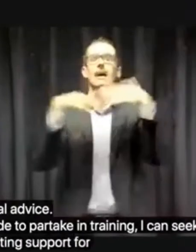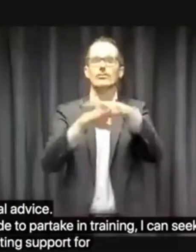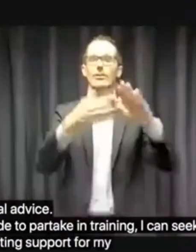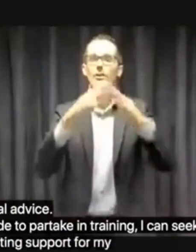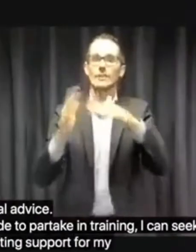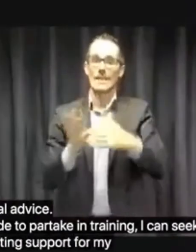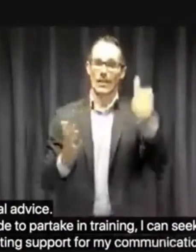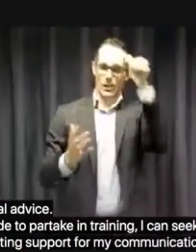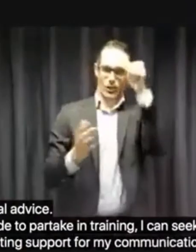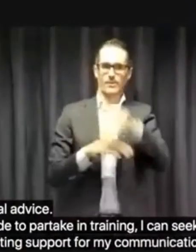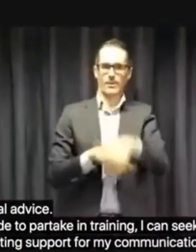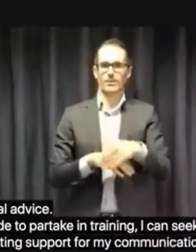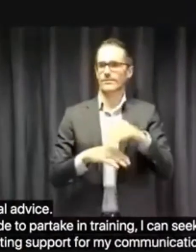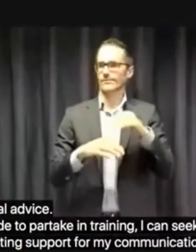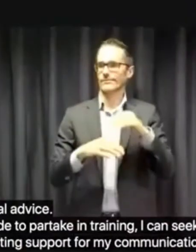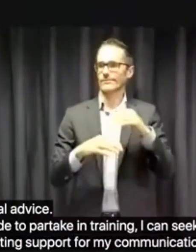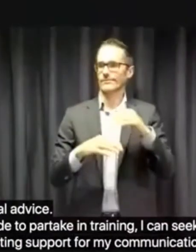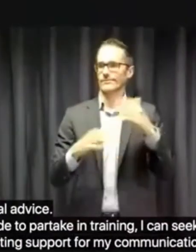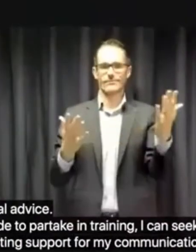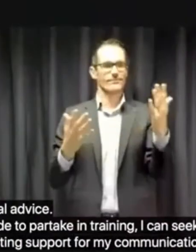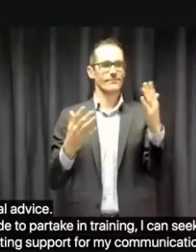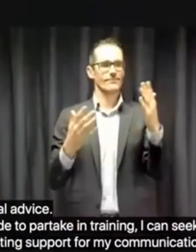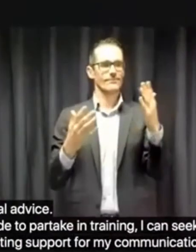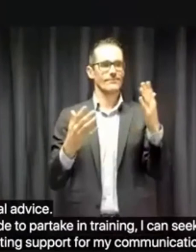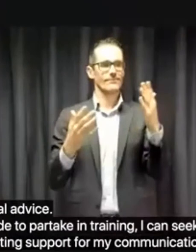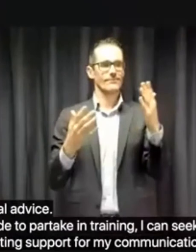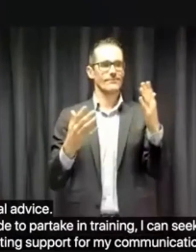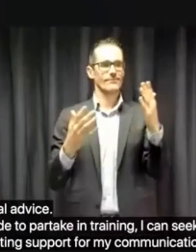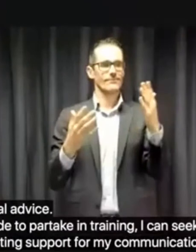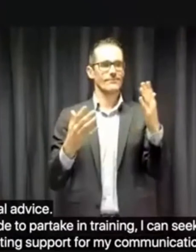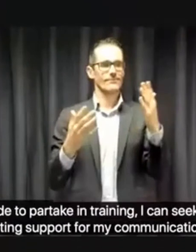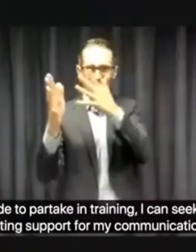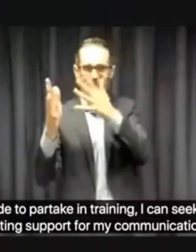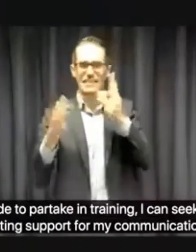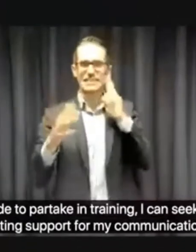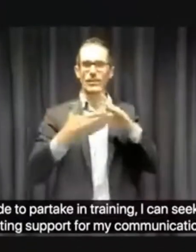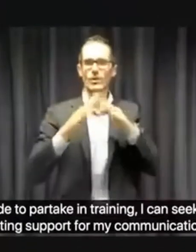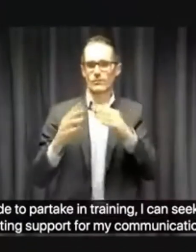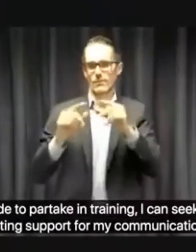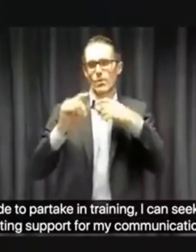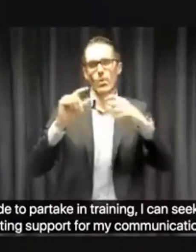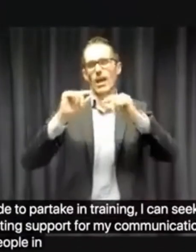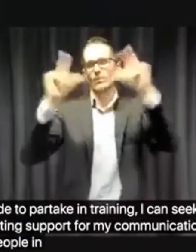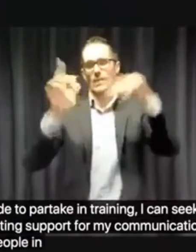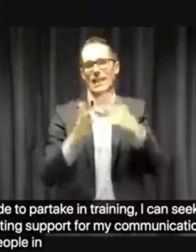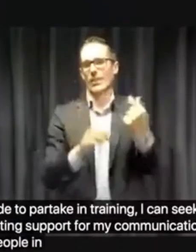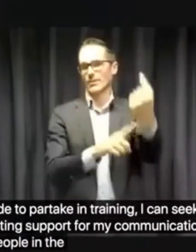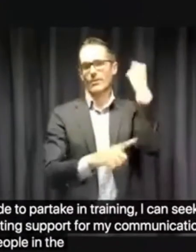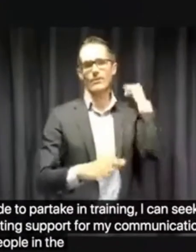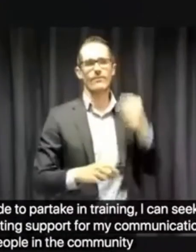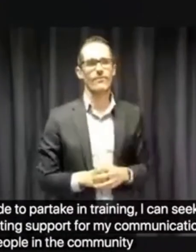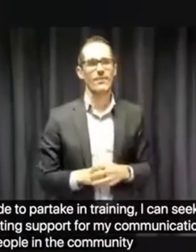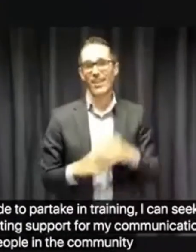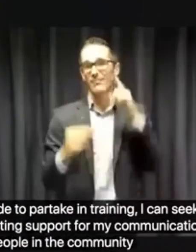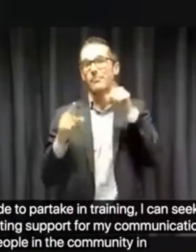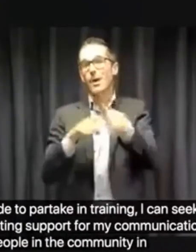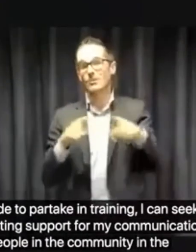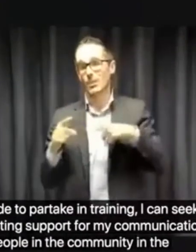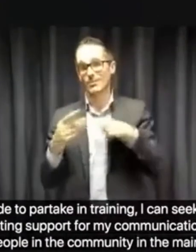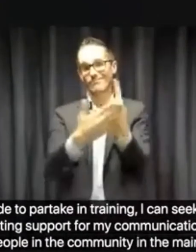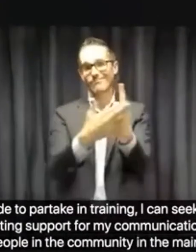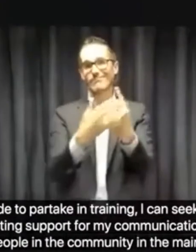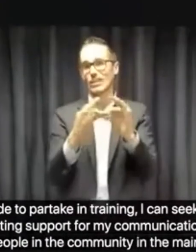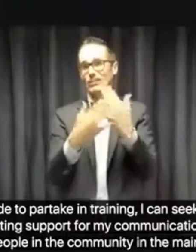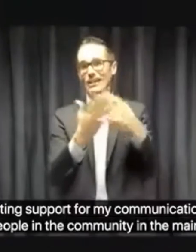More people in the community and the mainstream are aware of access, what it means to interpret the Auslan and the community, much more than they have